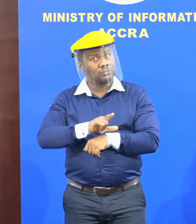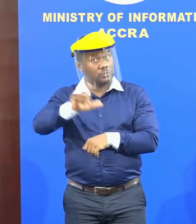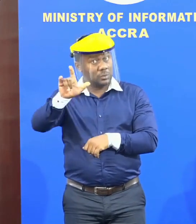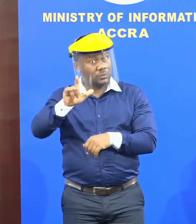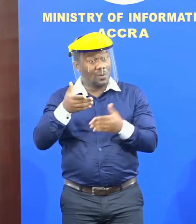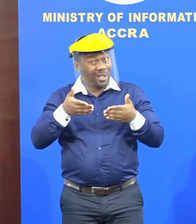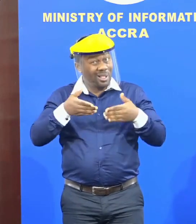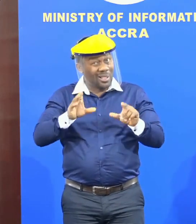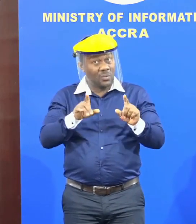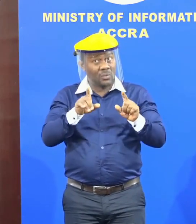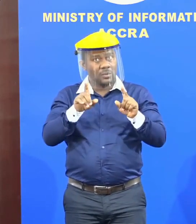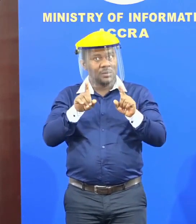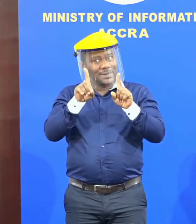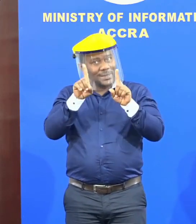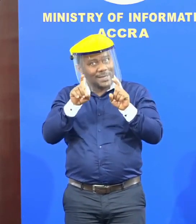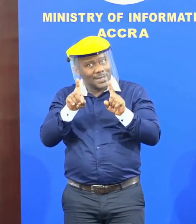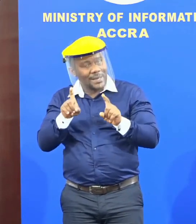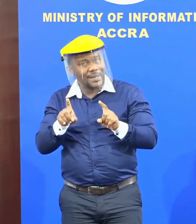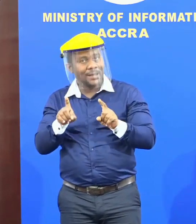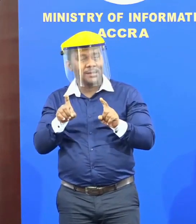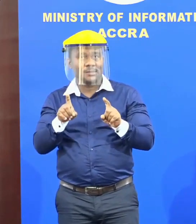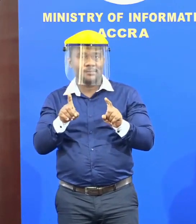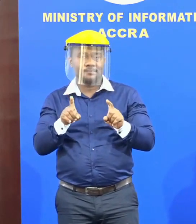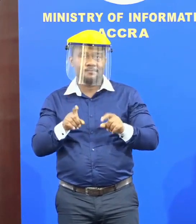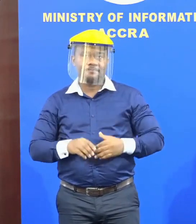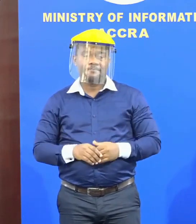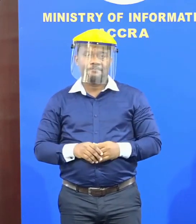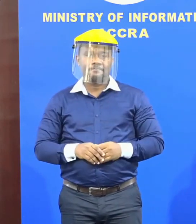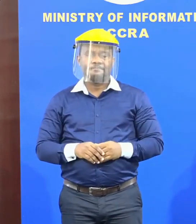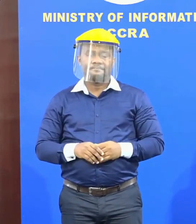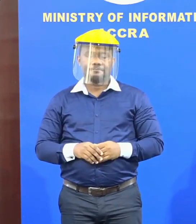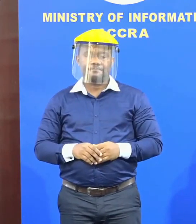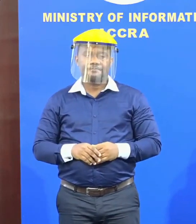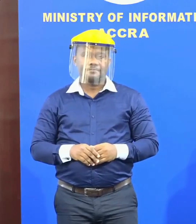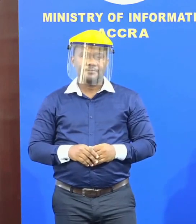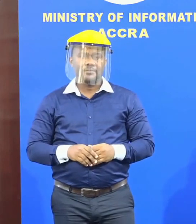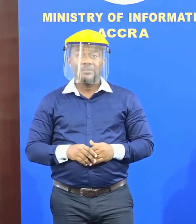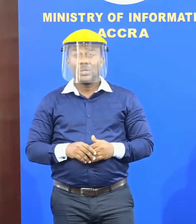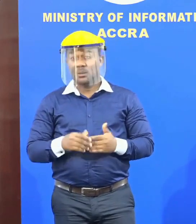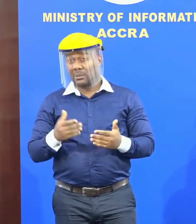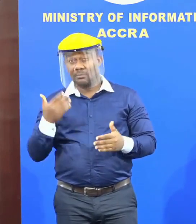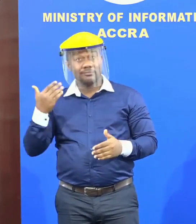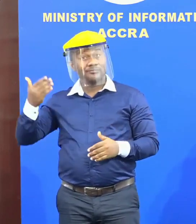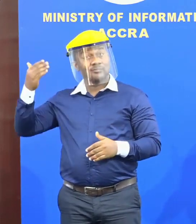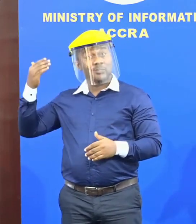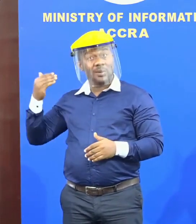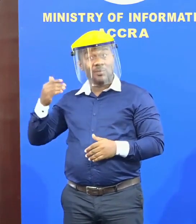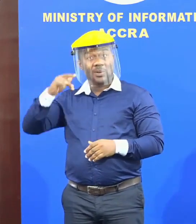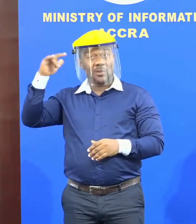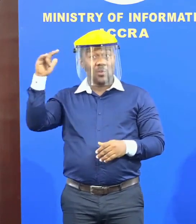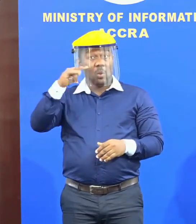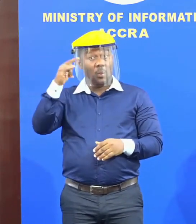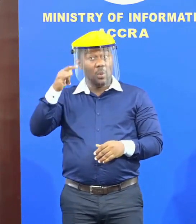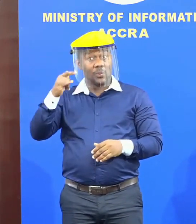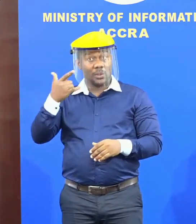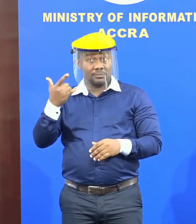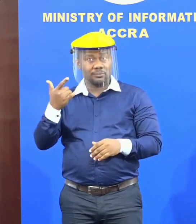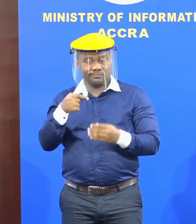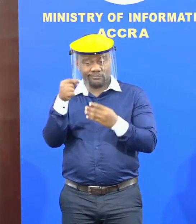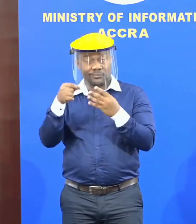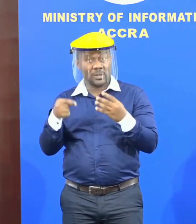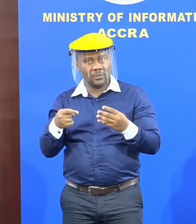all of these COVID protocols to be adhered to. So that's a quick amendment to our air travel guidance notes